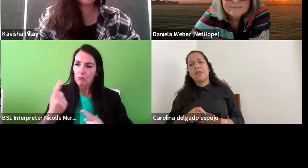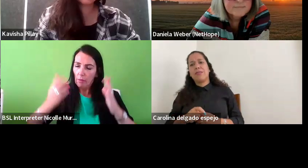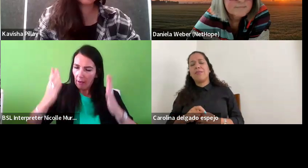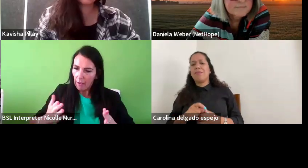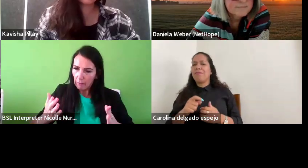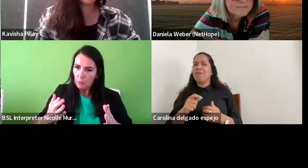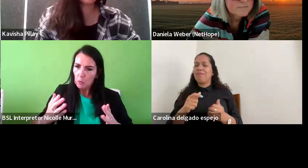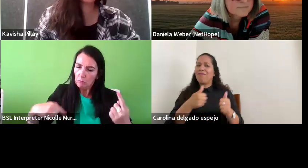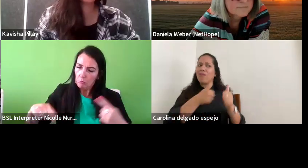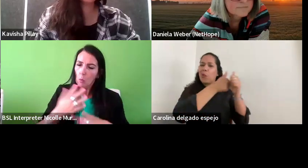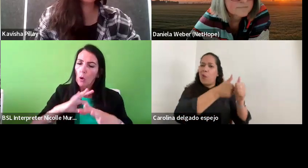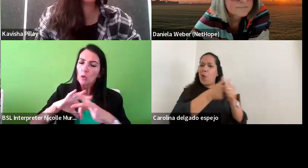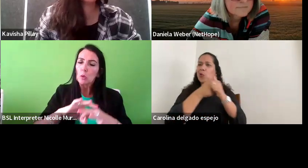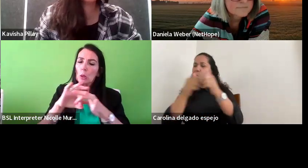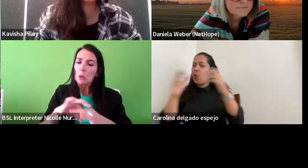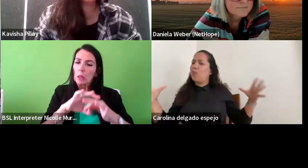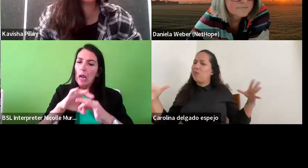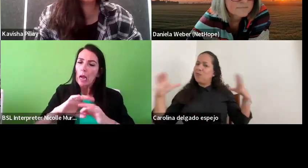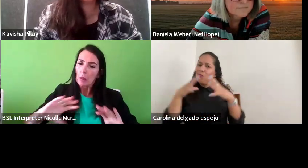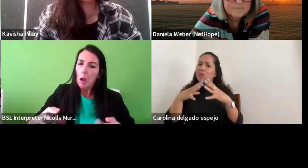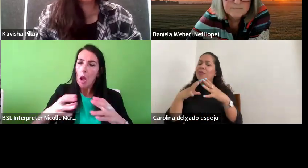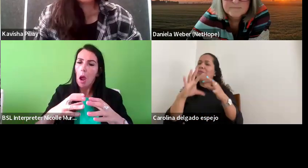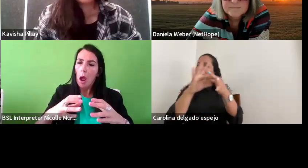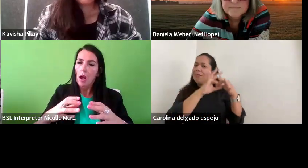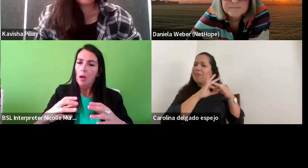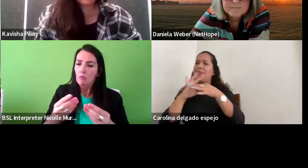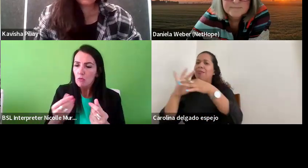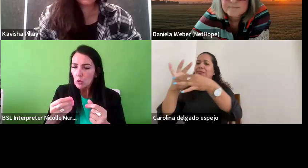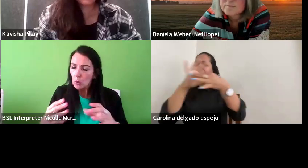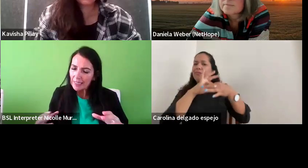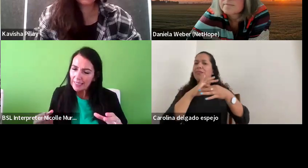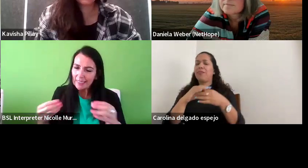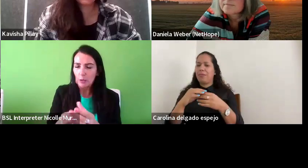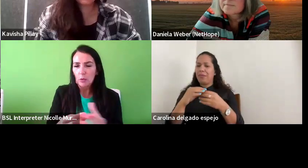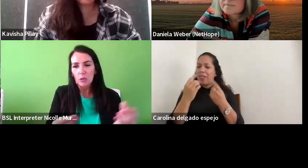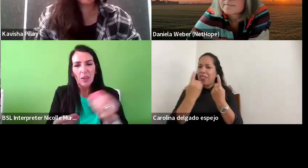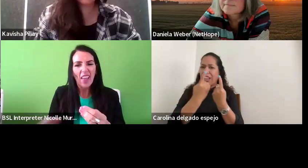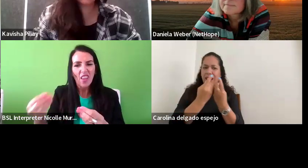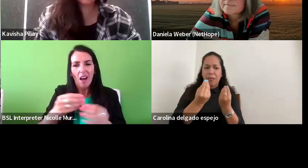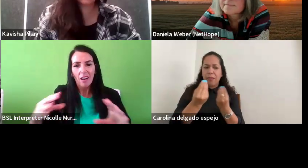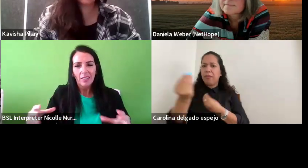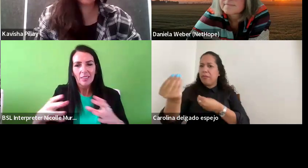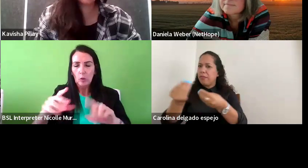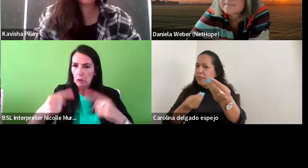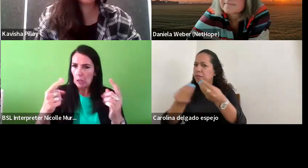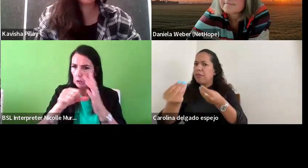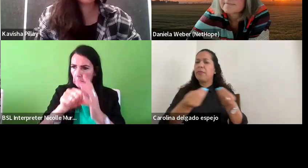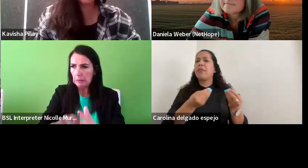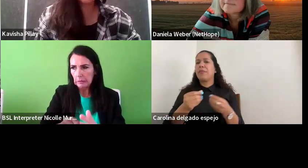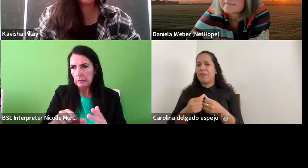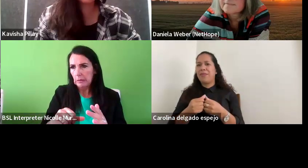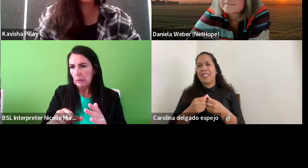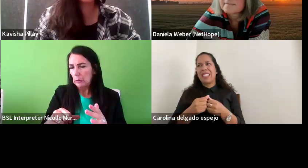work together in terms of combining resources and so on. because the challenges are really